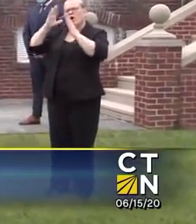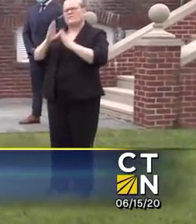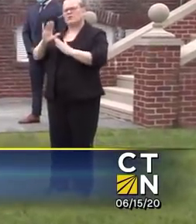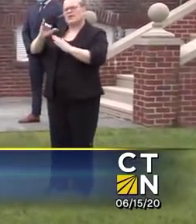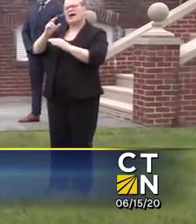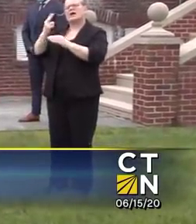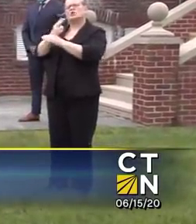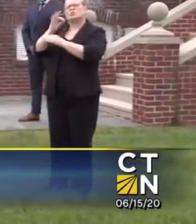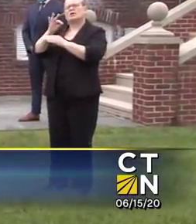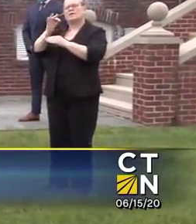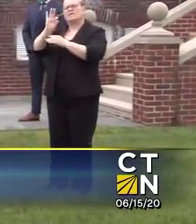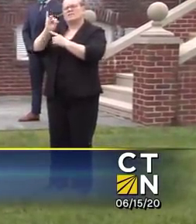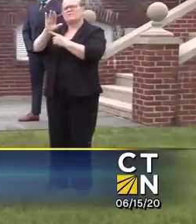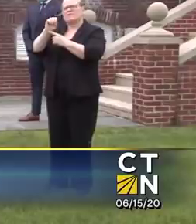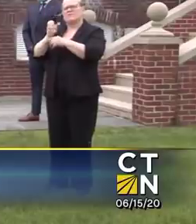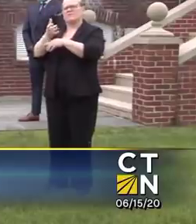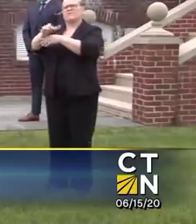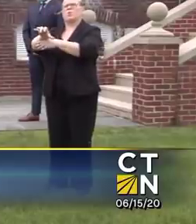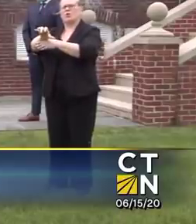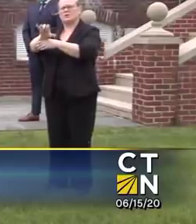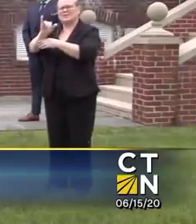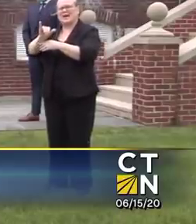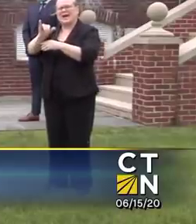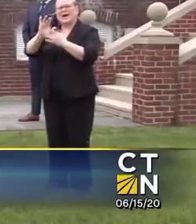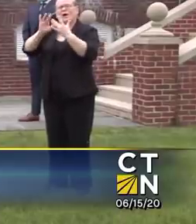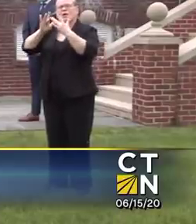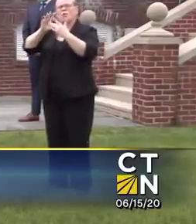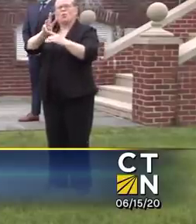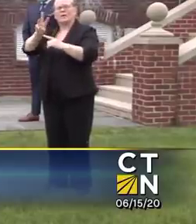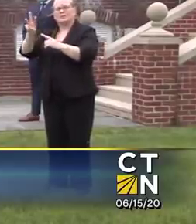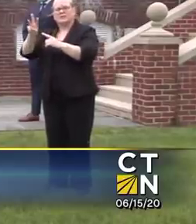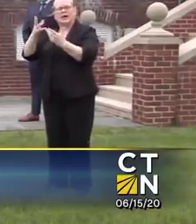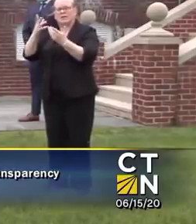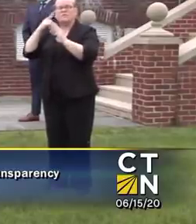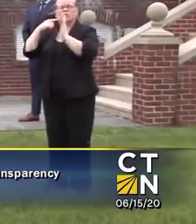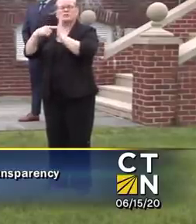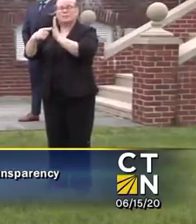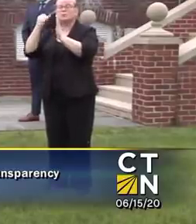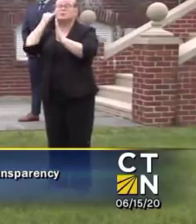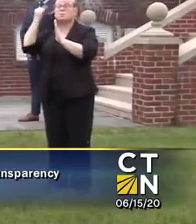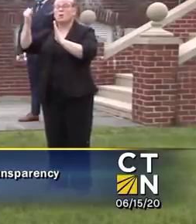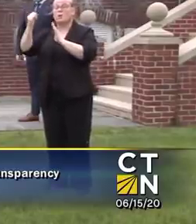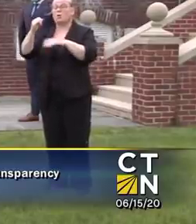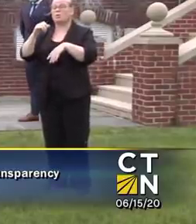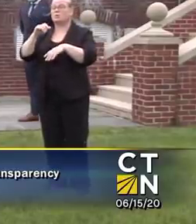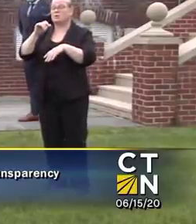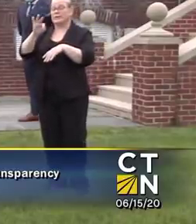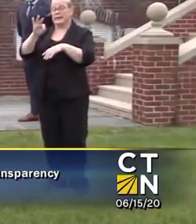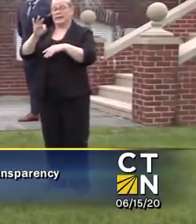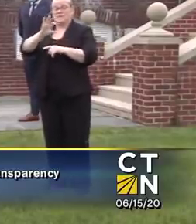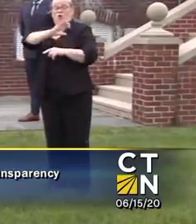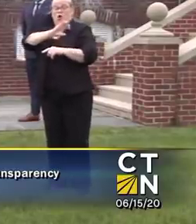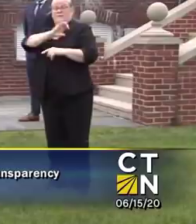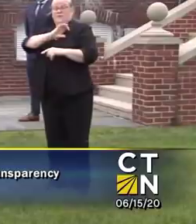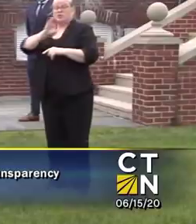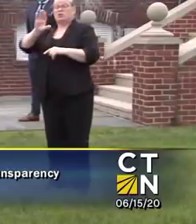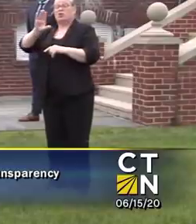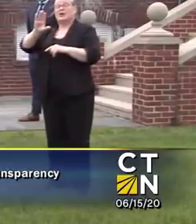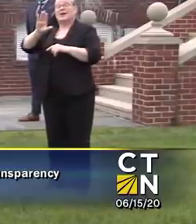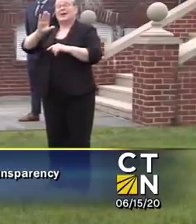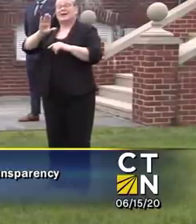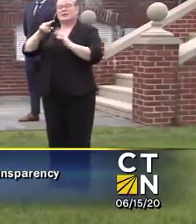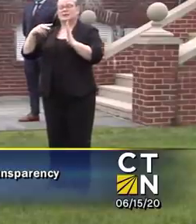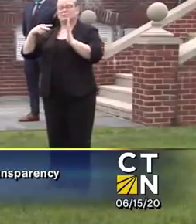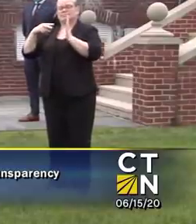and whether I know right now if an officer draws his taser and uses his taser, there's no